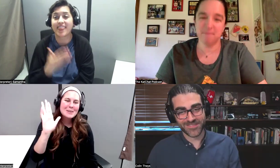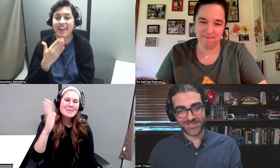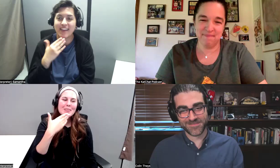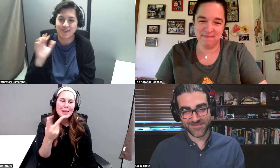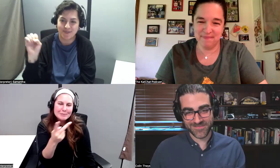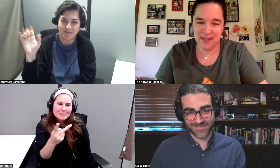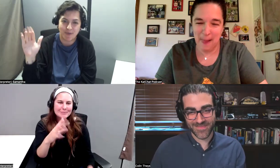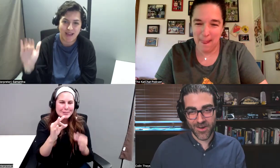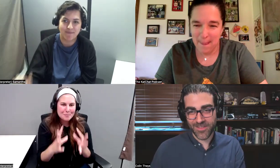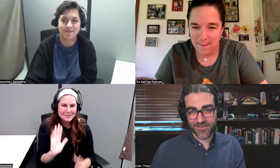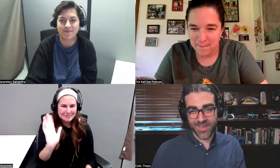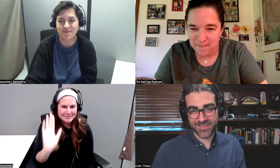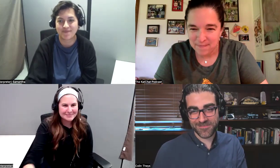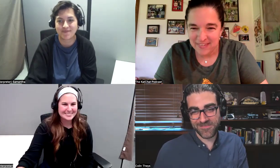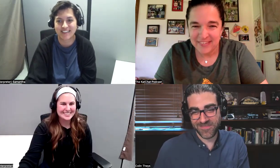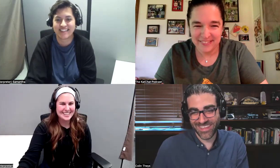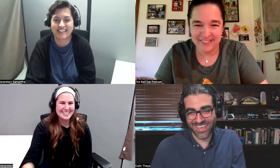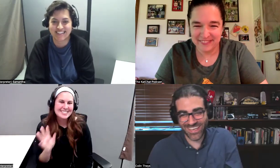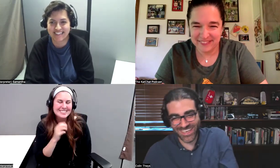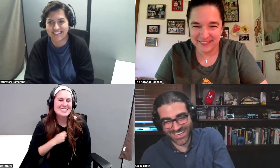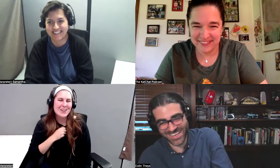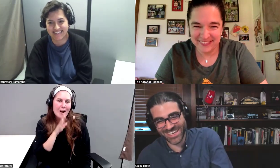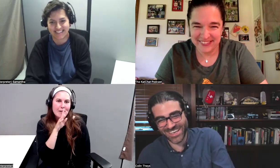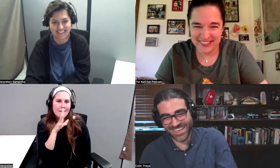Bye. Sorry I talked so fast.